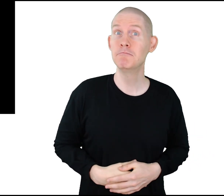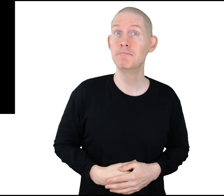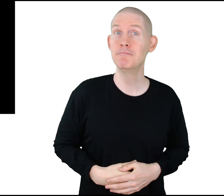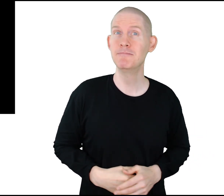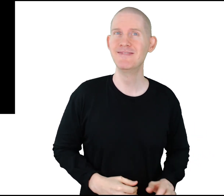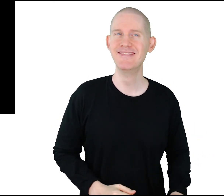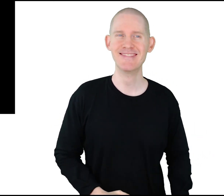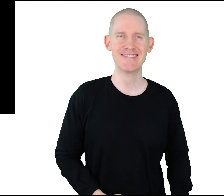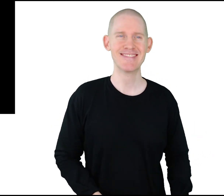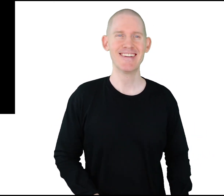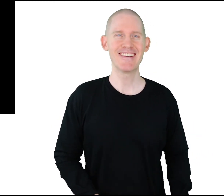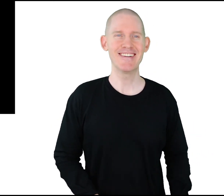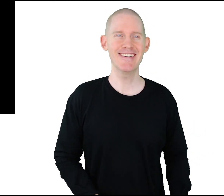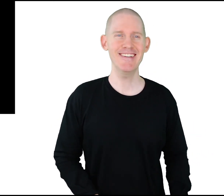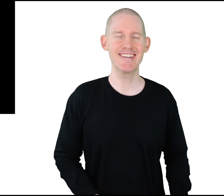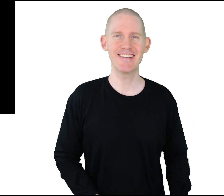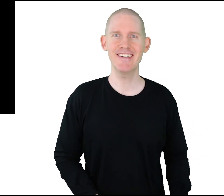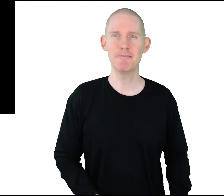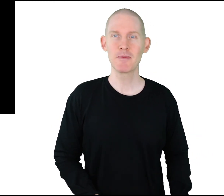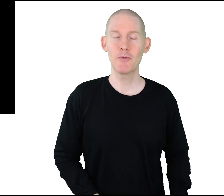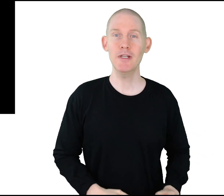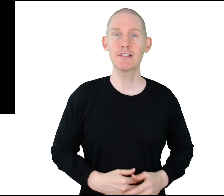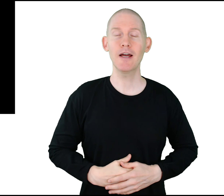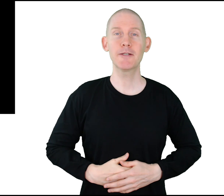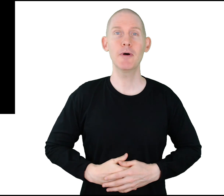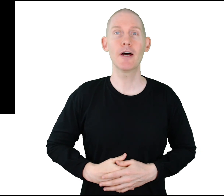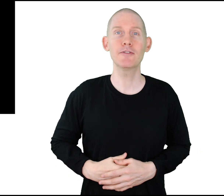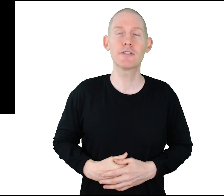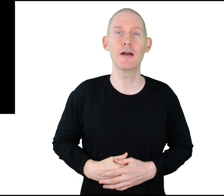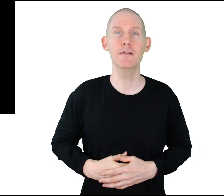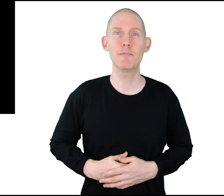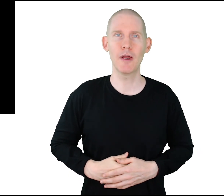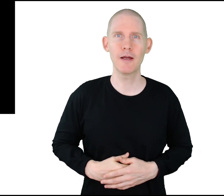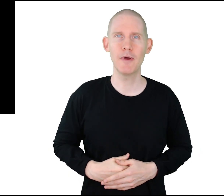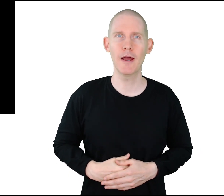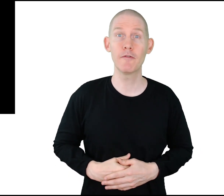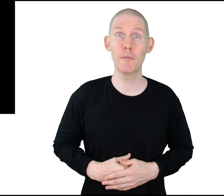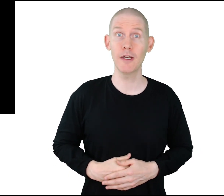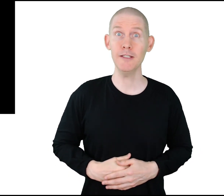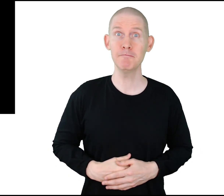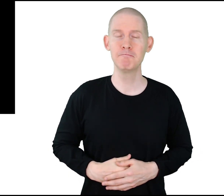Good, good. We just talked about how to sign Pam have money.